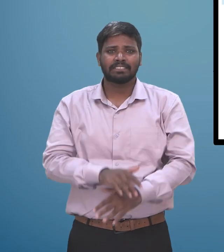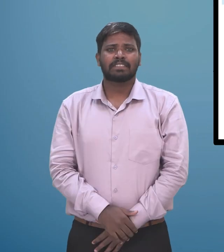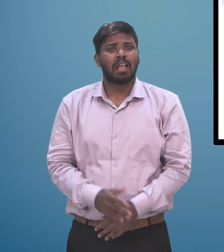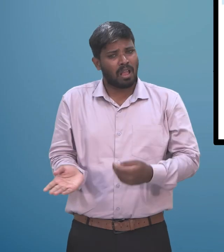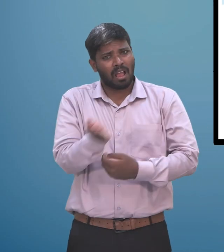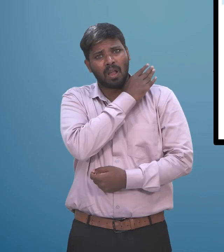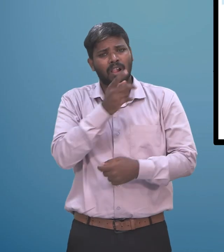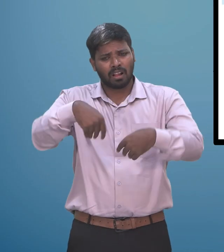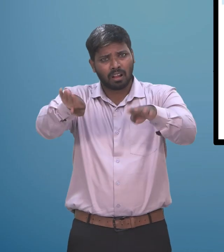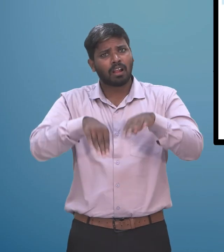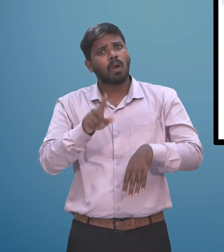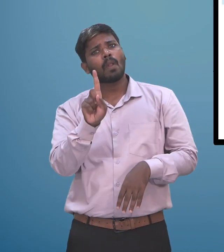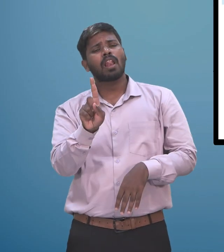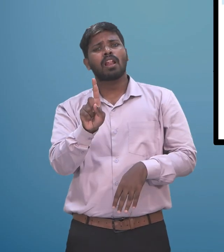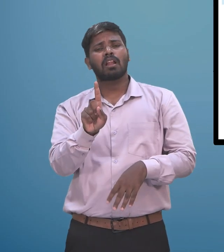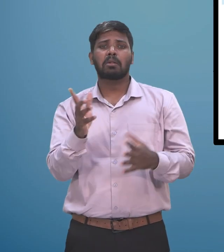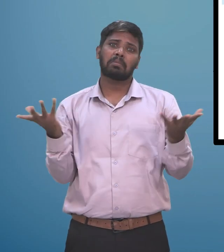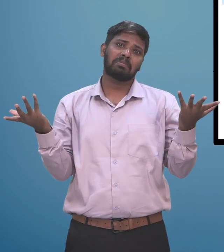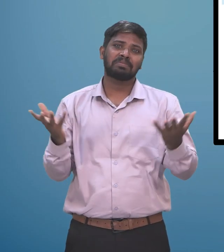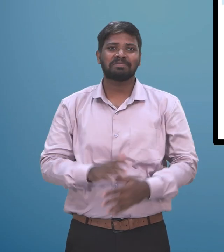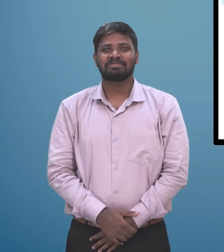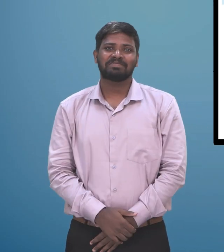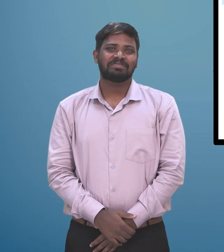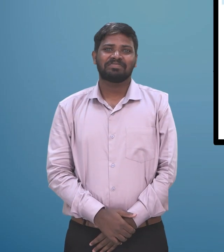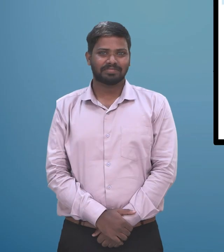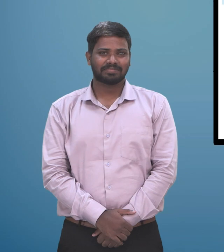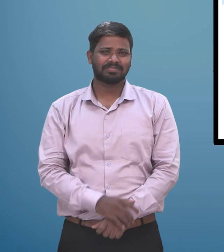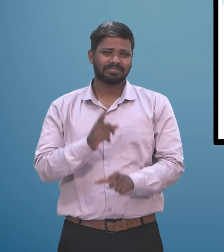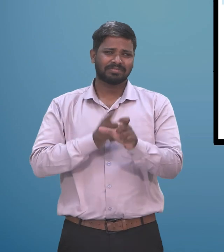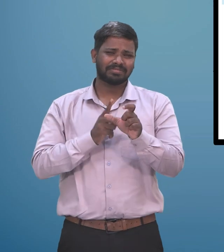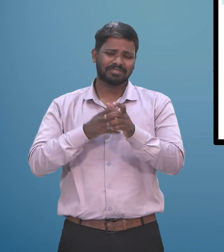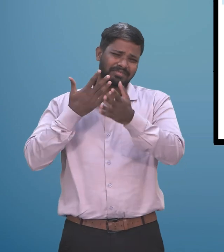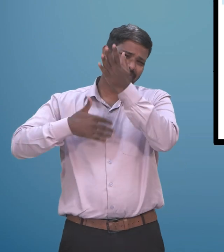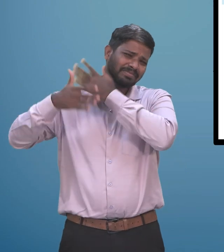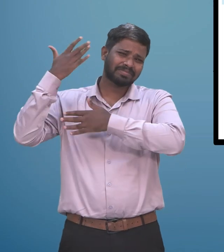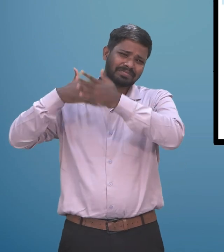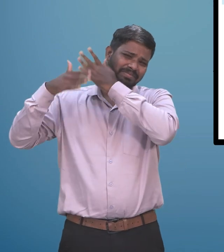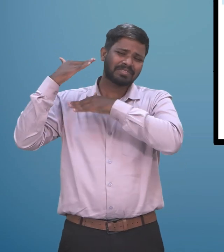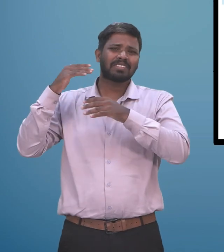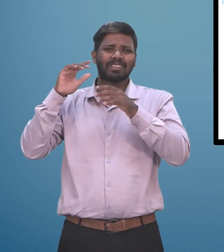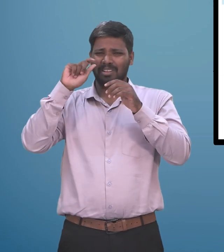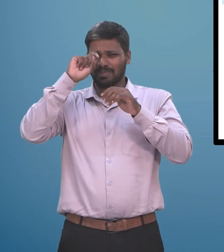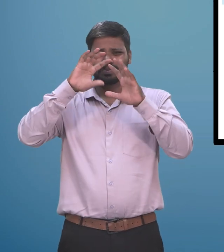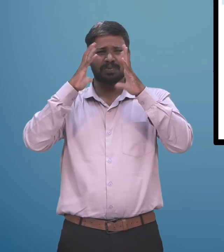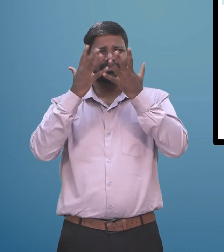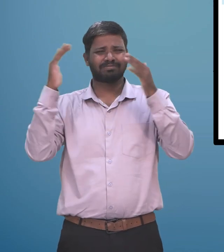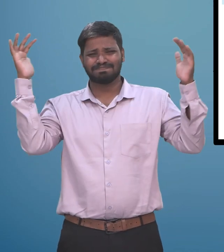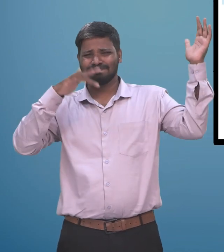But in the end, it is a single dress. The sari. In past centuries,